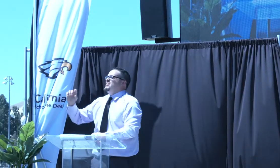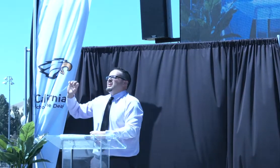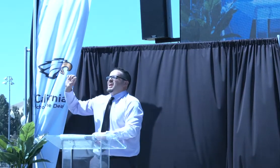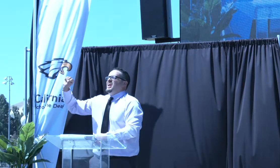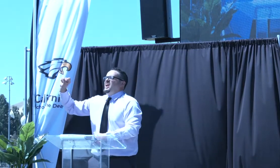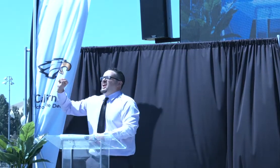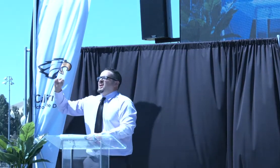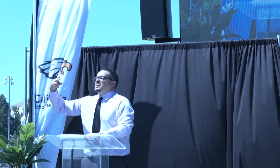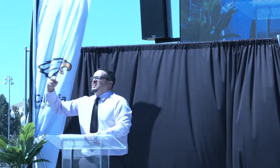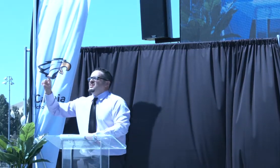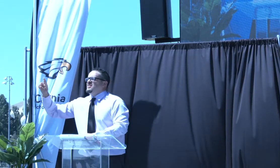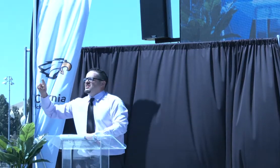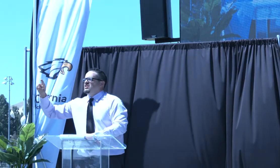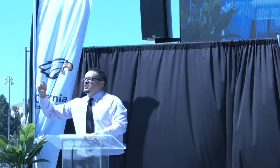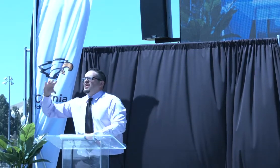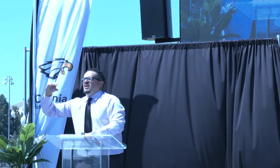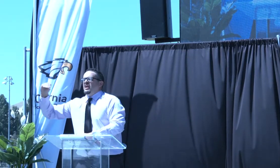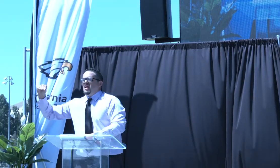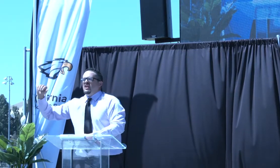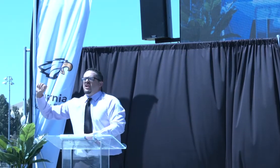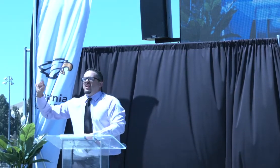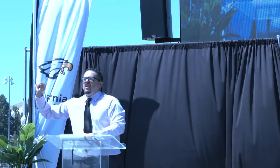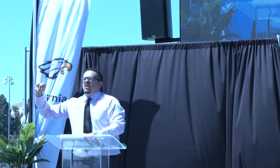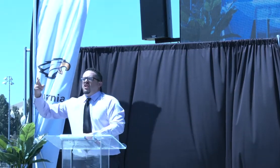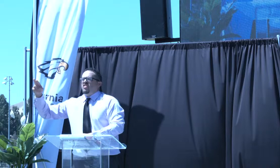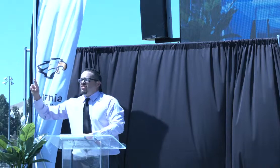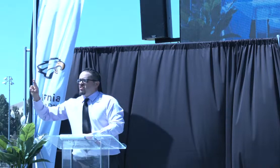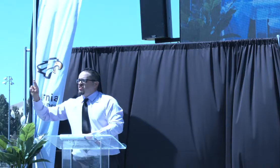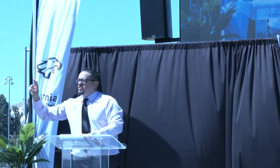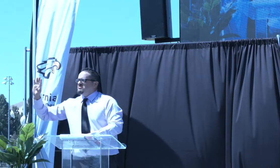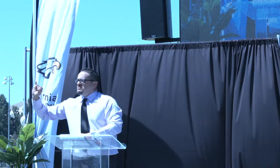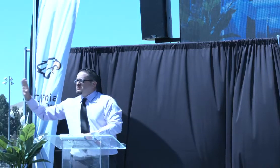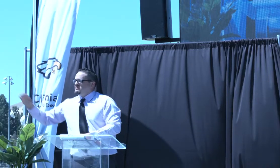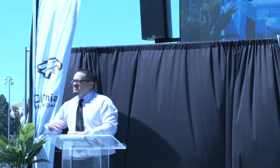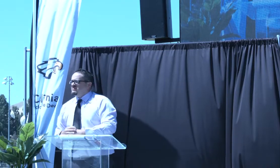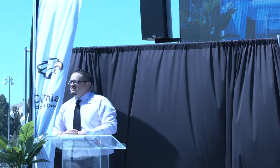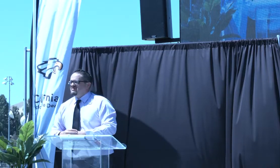And I am the son of Esther and Arthur Bibb.